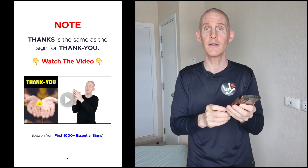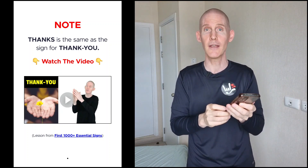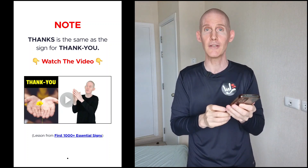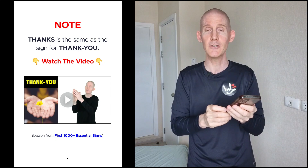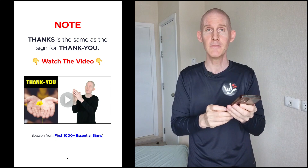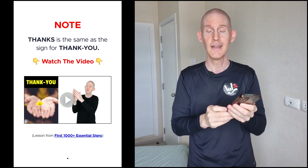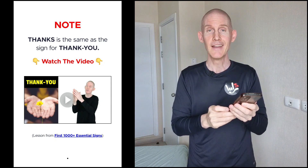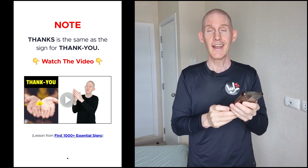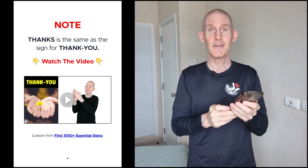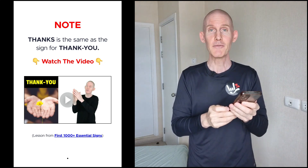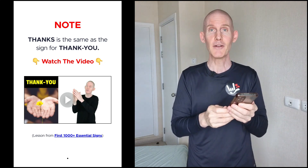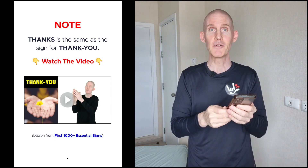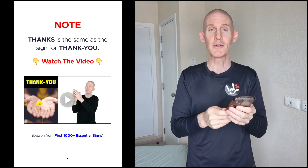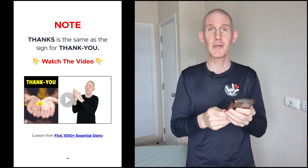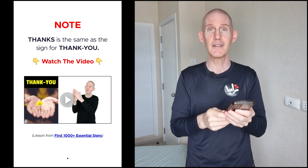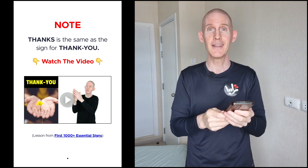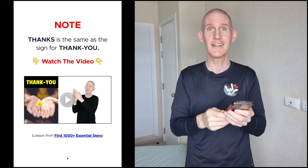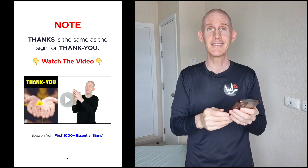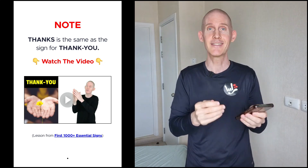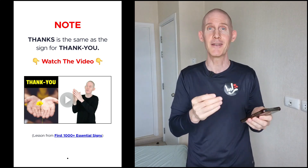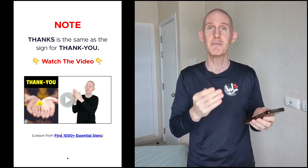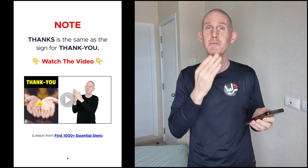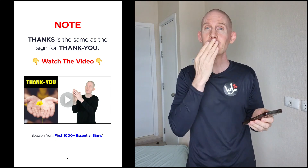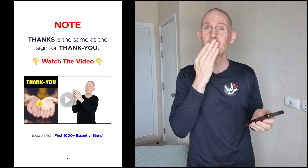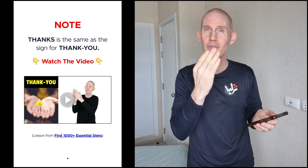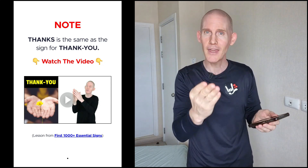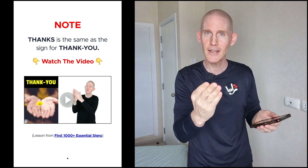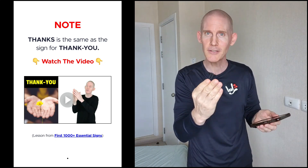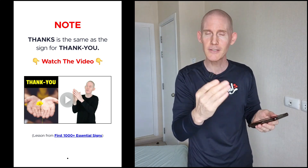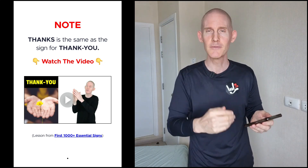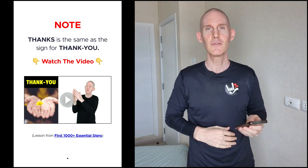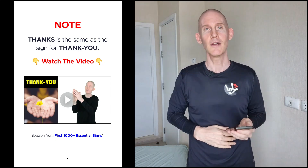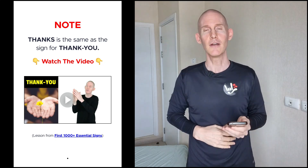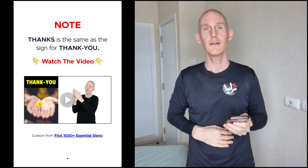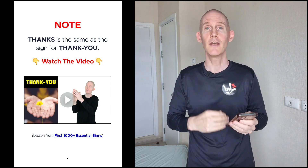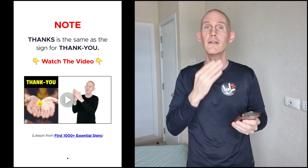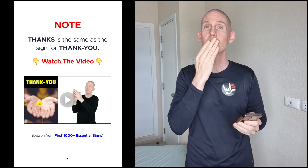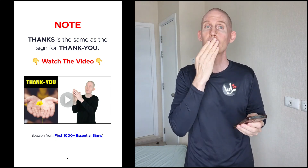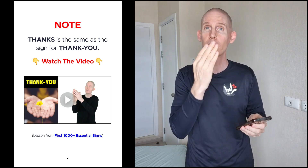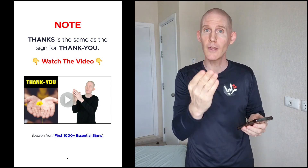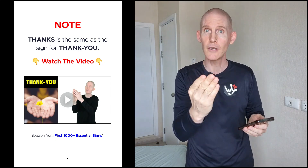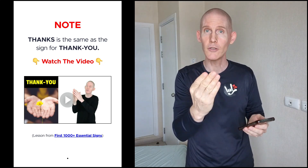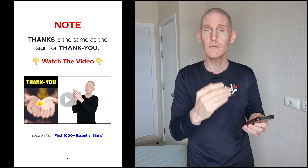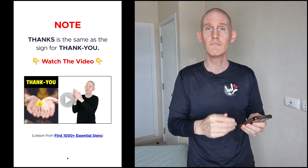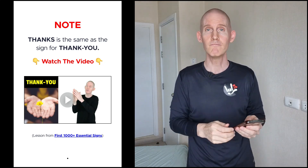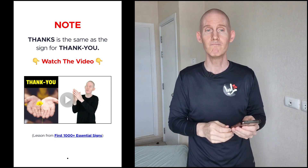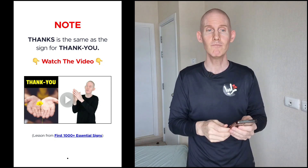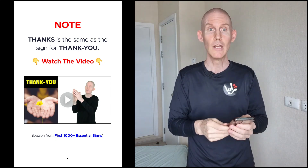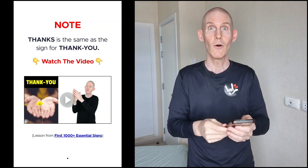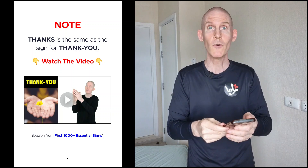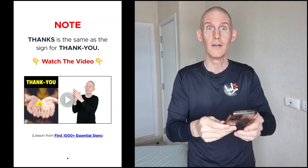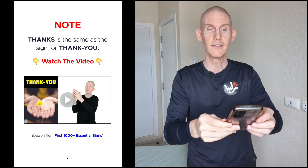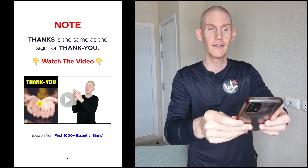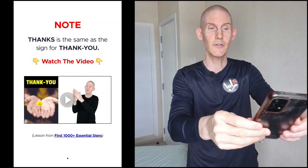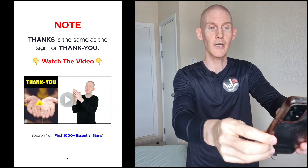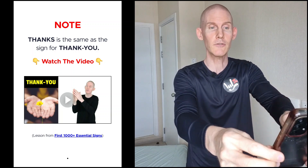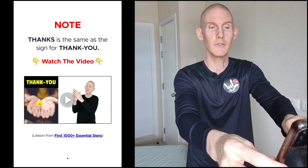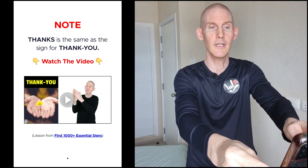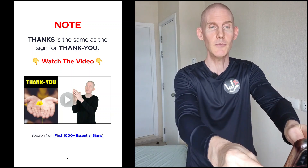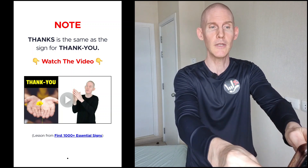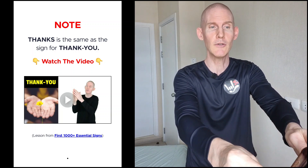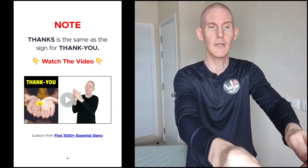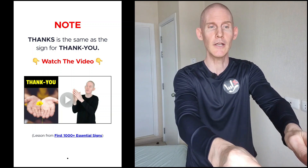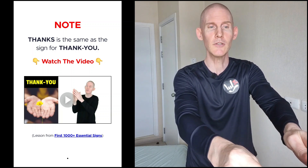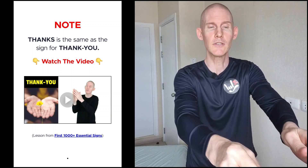how to sign thank you, and you'll find very quickly that it's the same. Thanks, and thank you. Oh, little